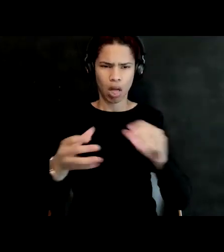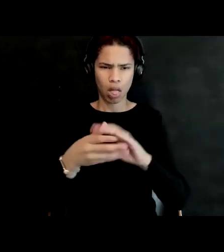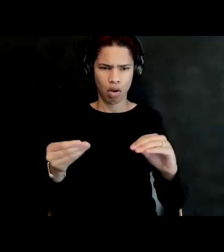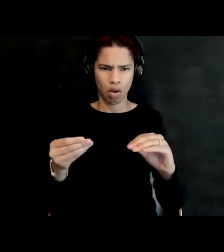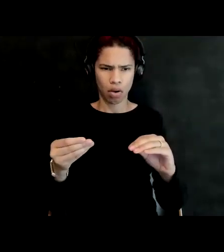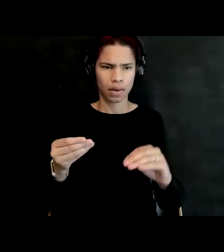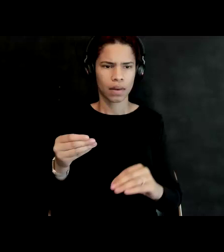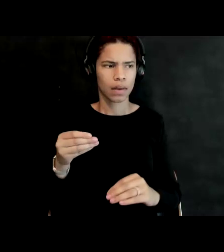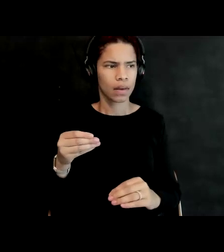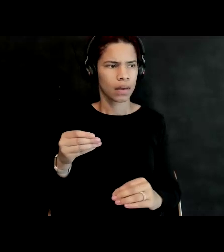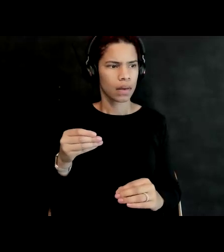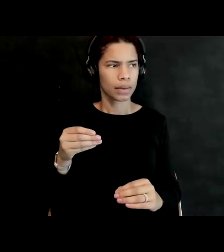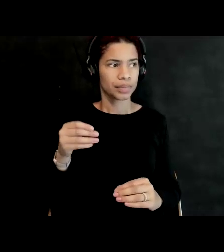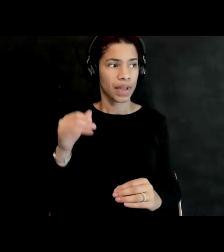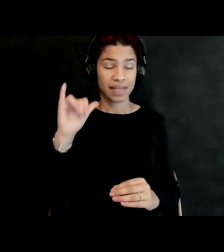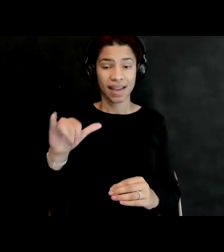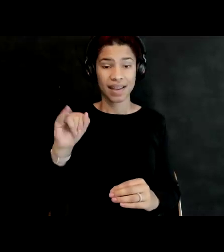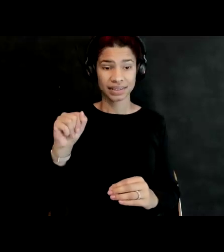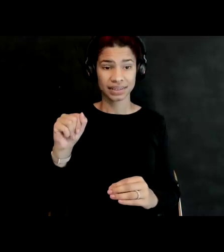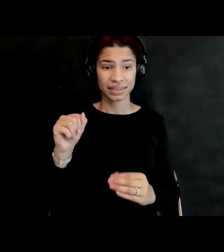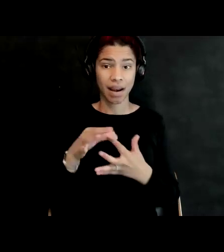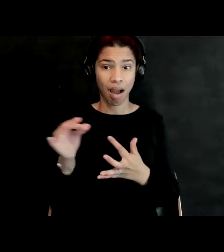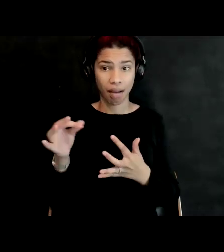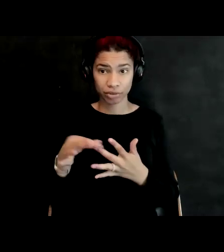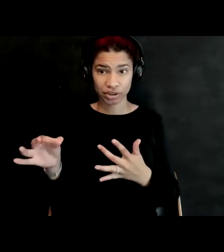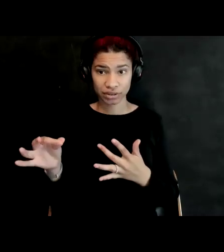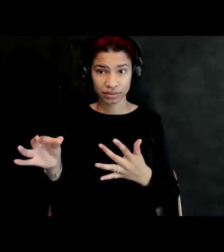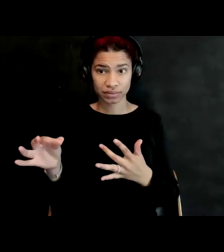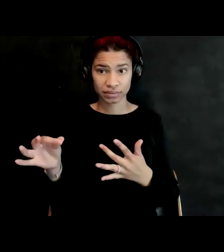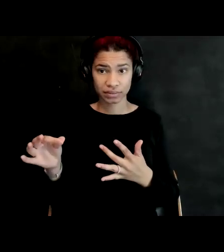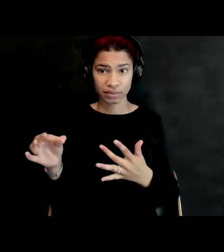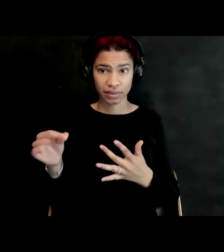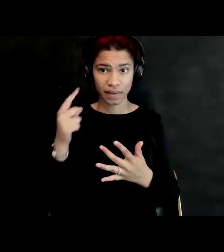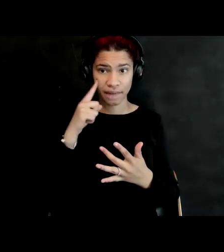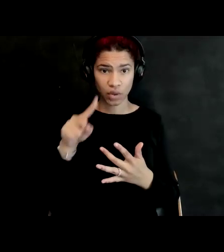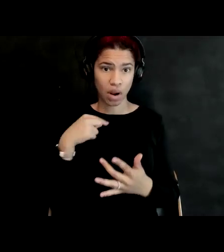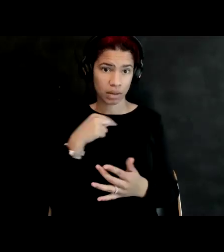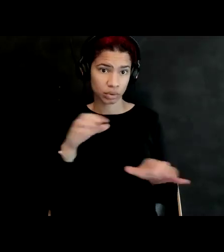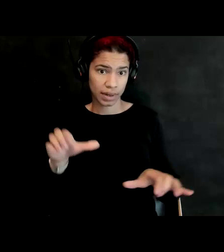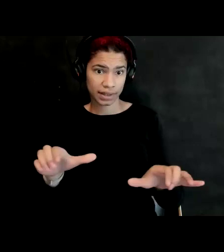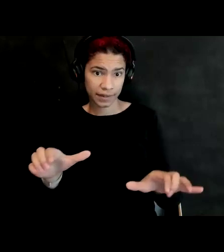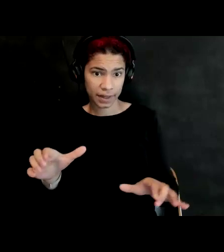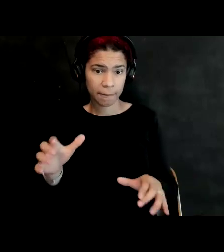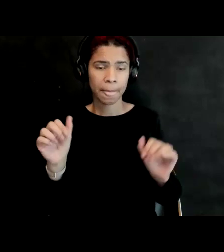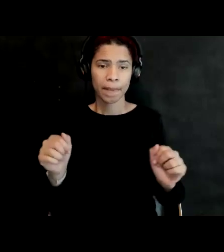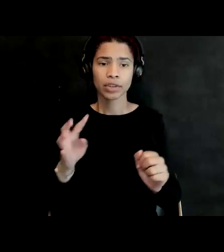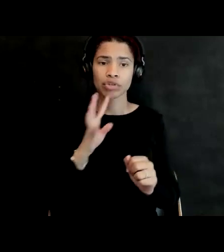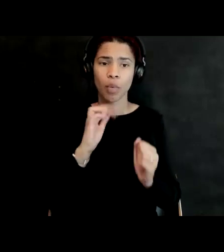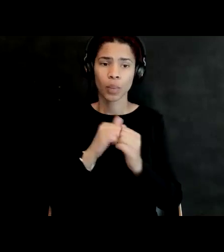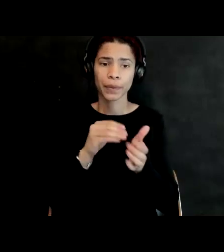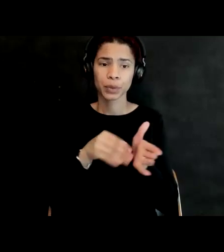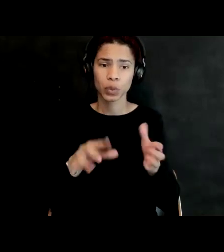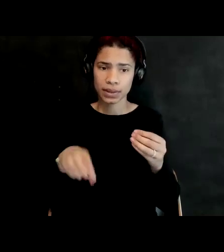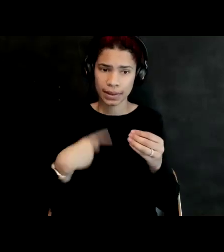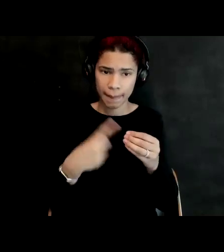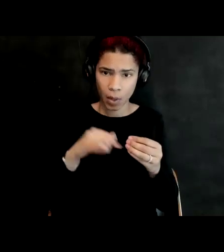that is an option for a student activity. Is you can talk to the students about